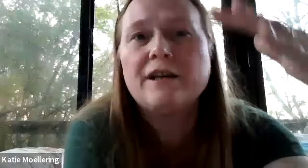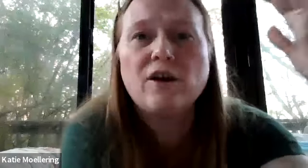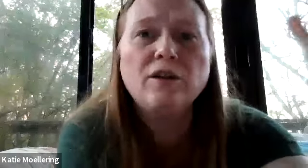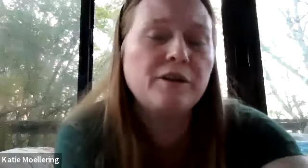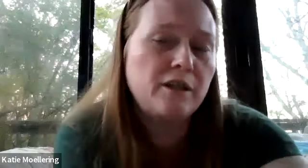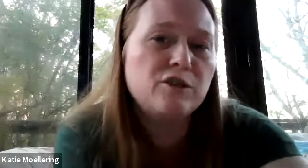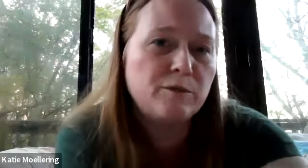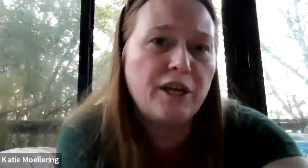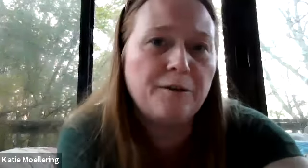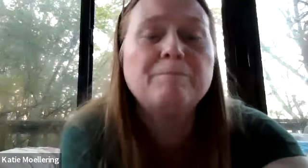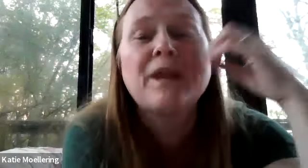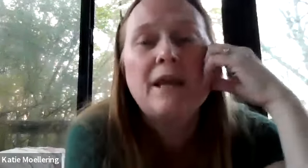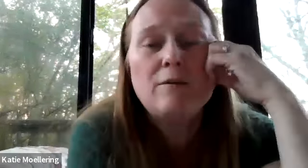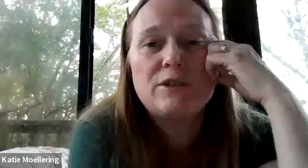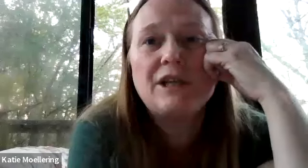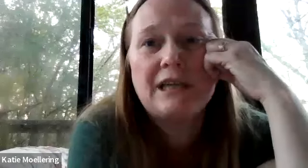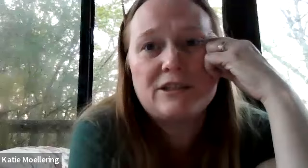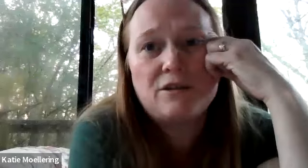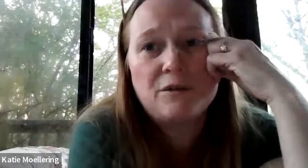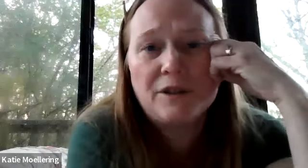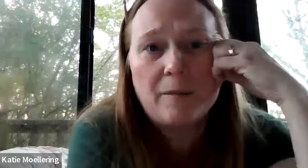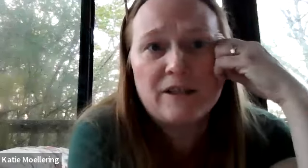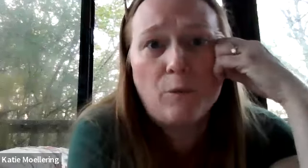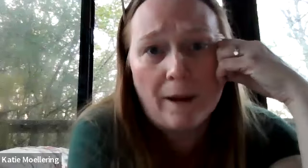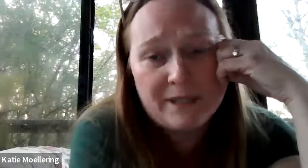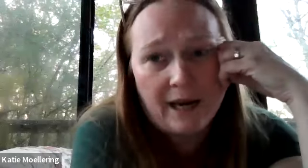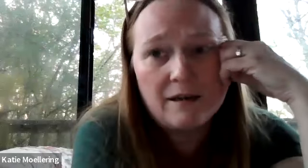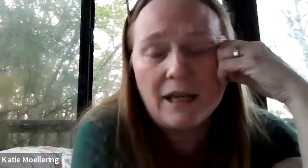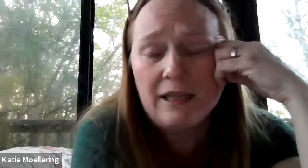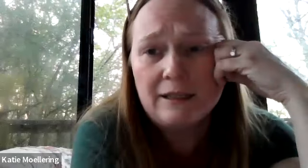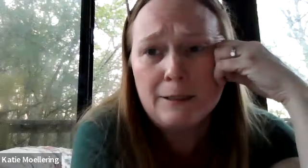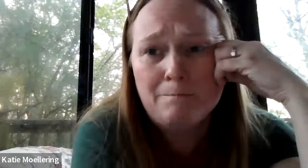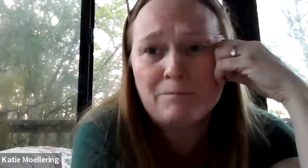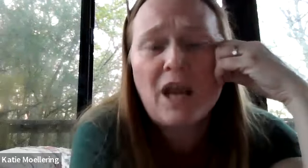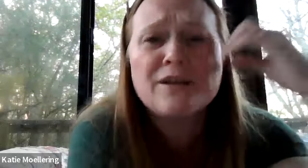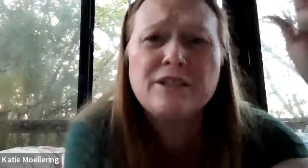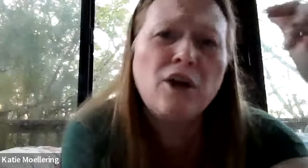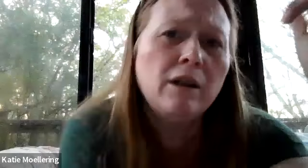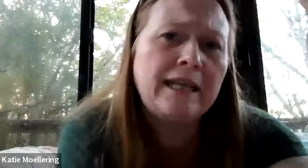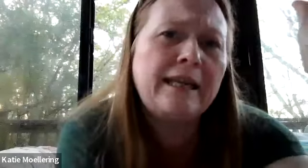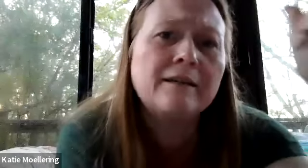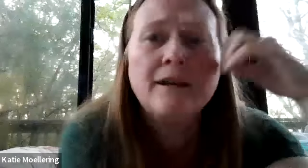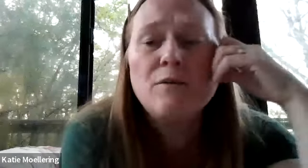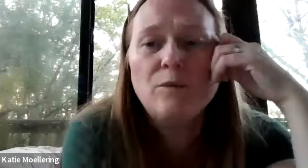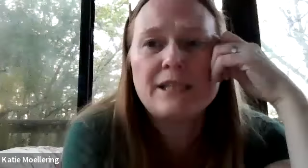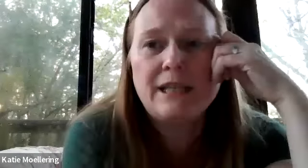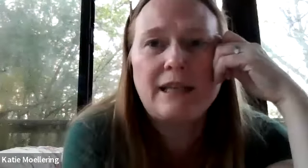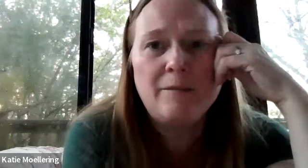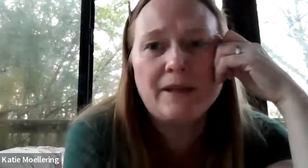is all on the YouTube channel, which you can get to through the library's website. And I'll send y'all a link when I send the email